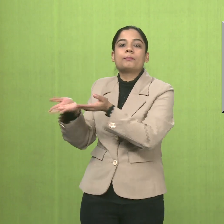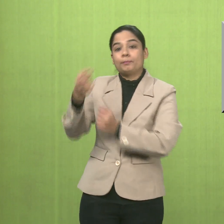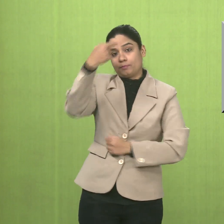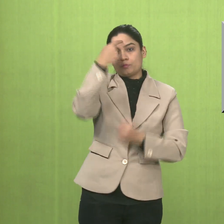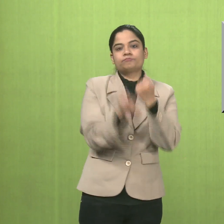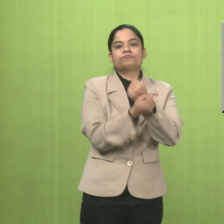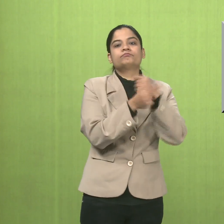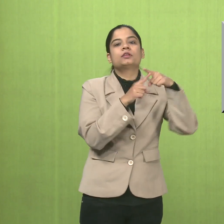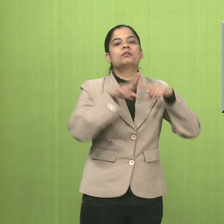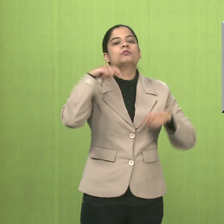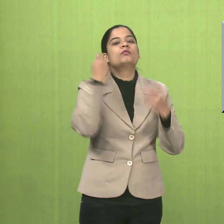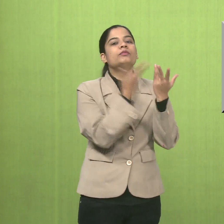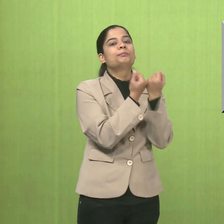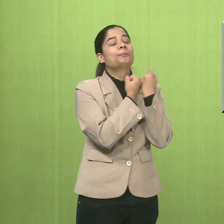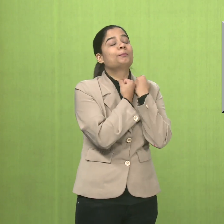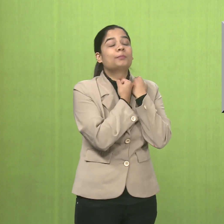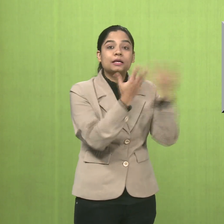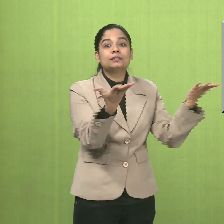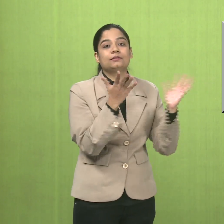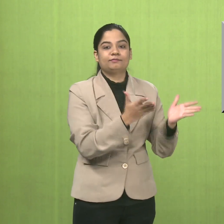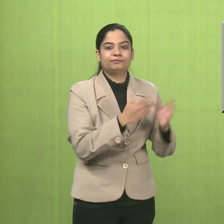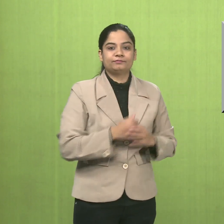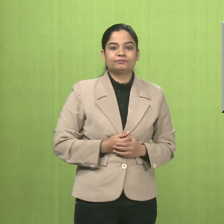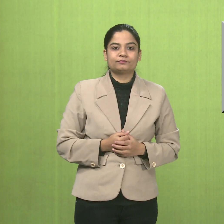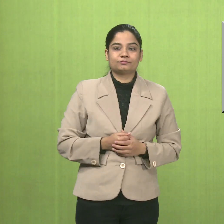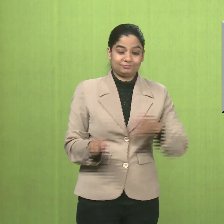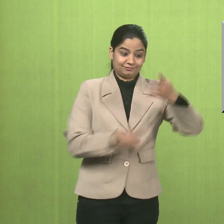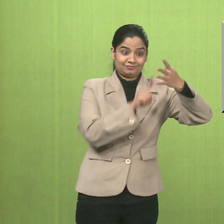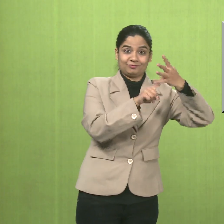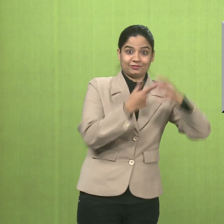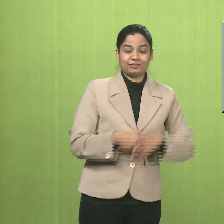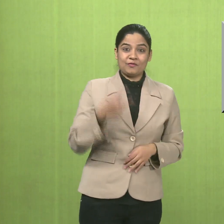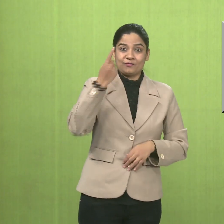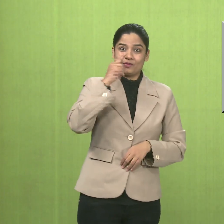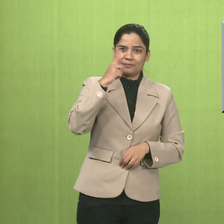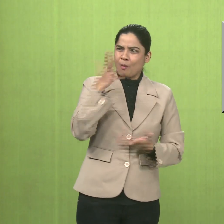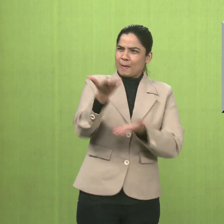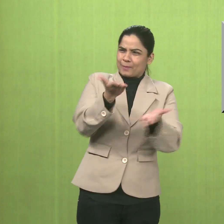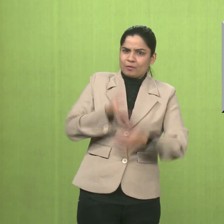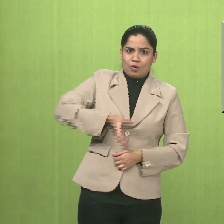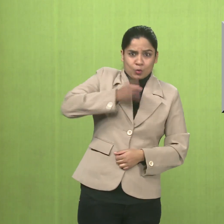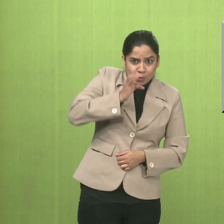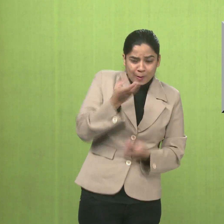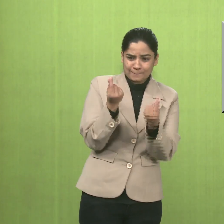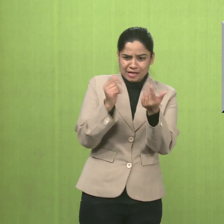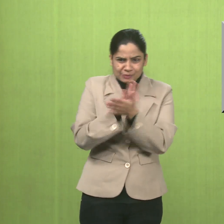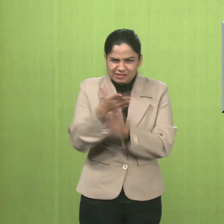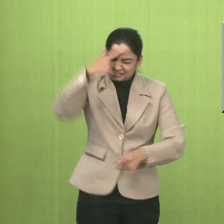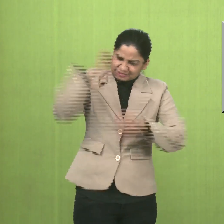do. And that's the crime they do. So media is showcasing a lot of delinquency. Fourth is